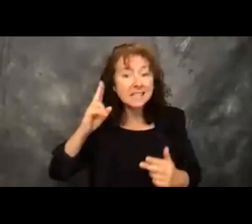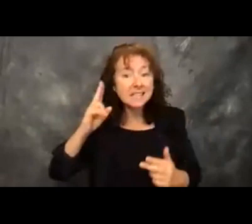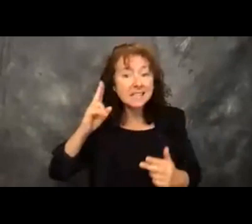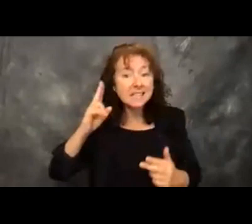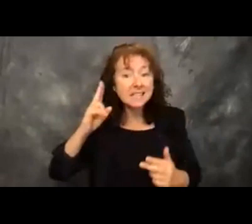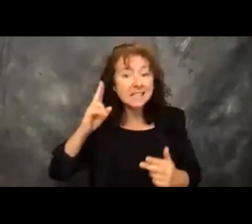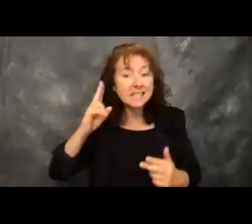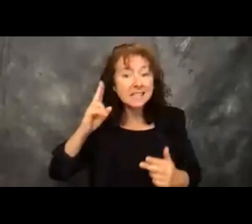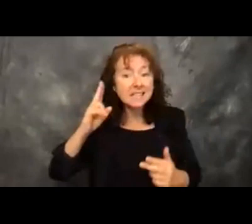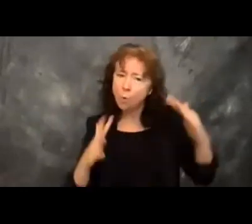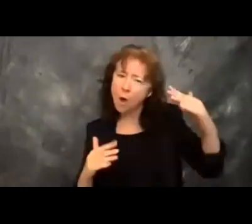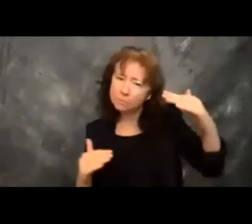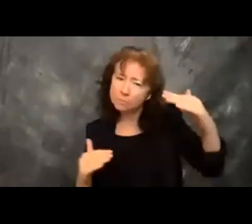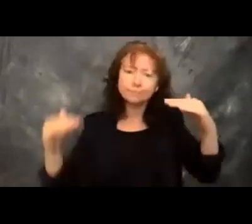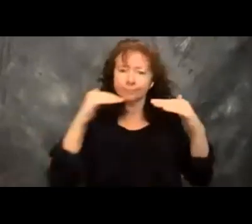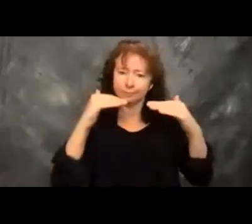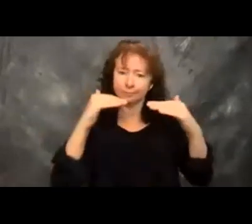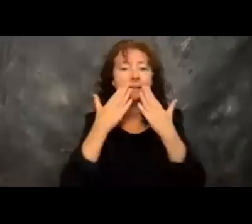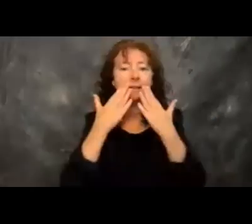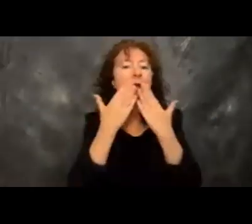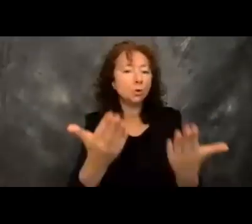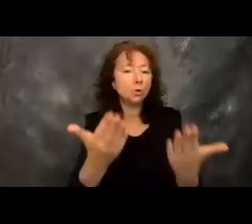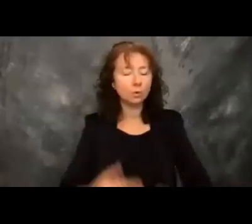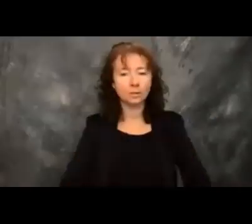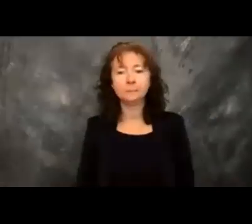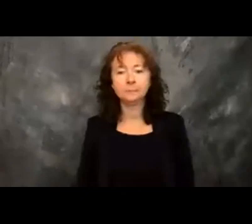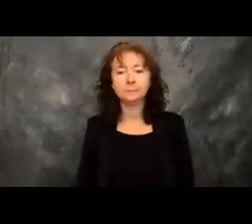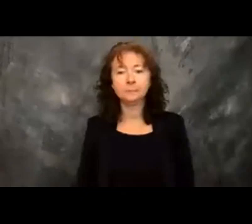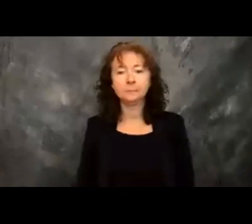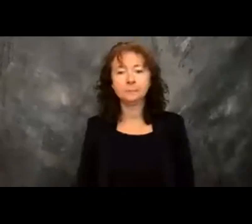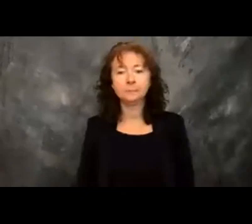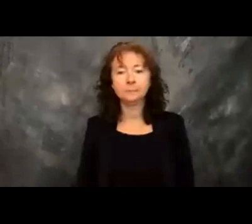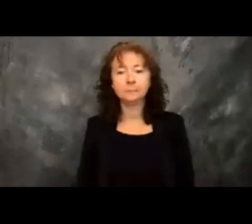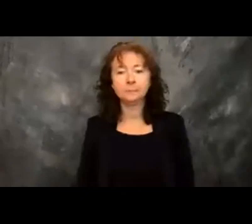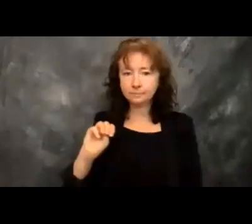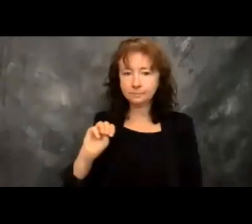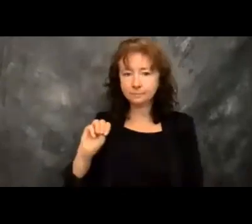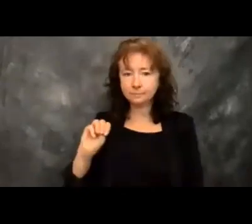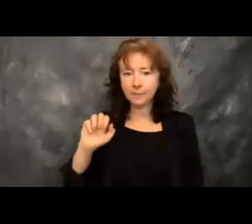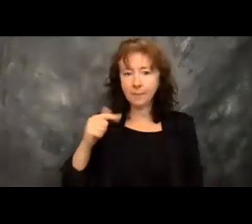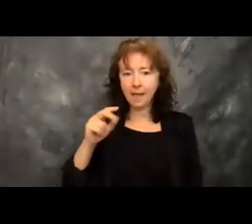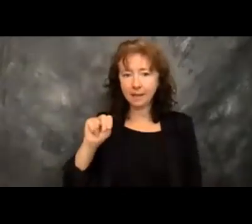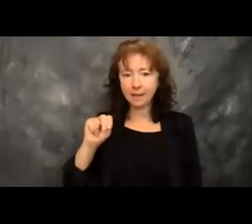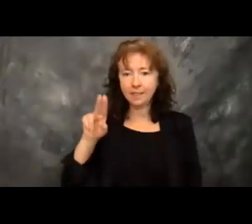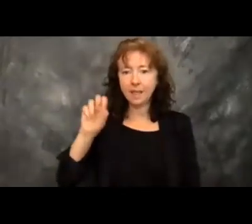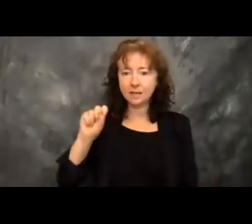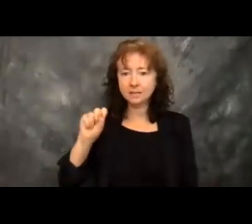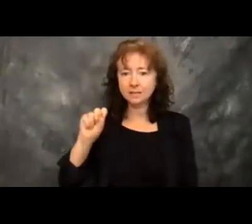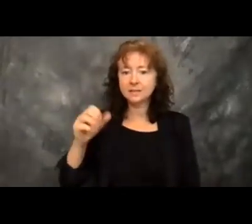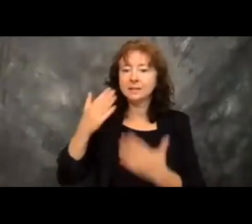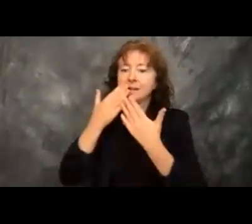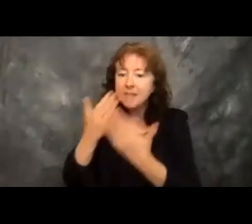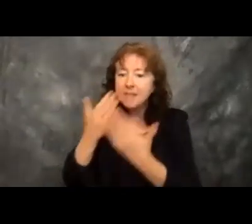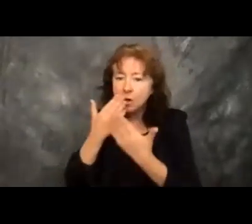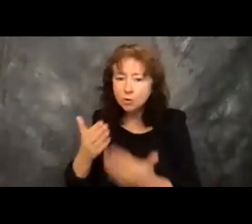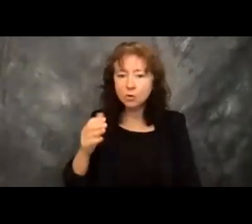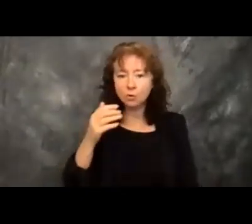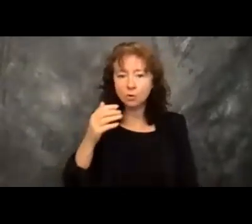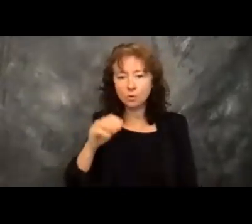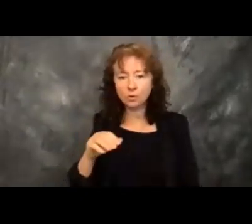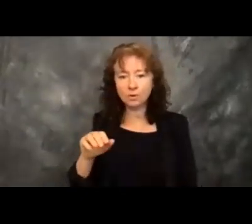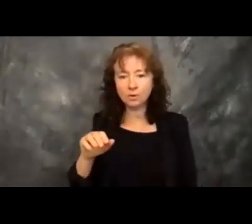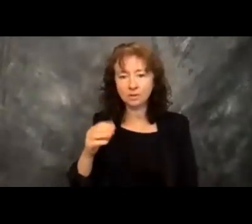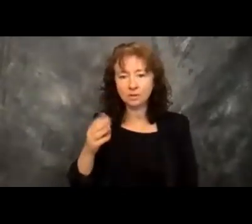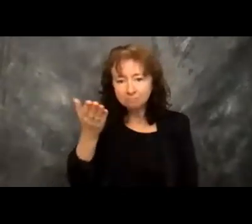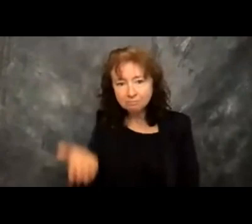very much. Thank you very much, Mr. Batatonishvili, and thank you very much to our Georgian